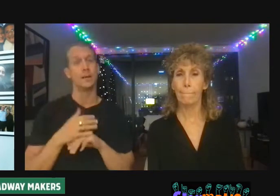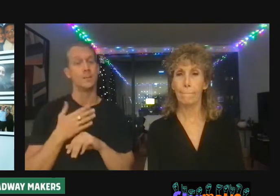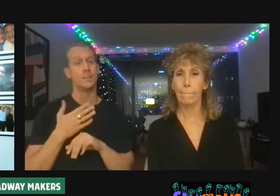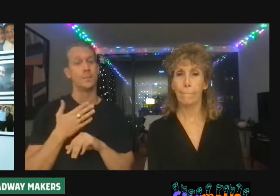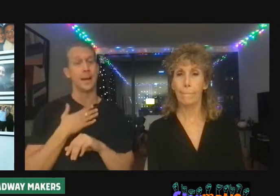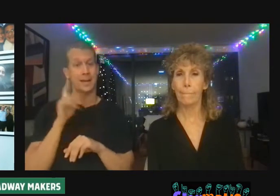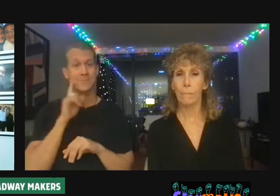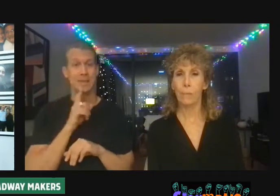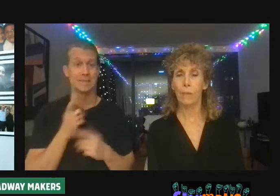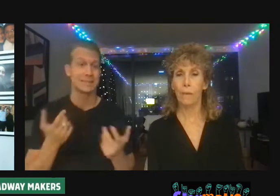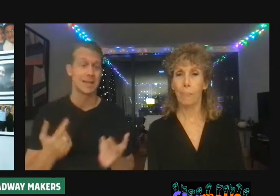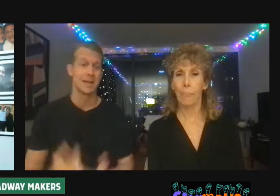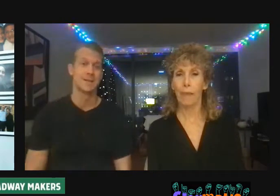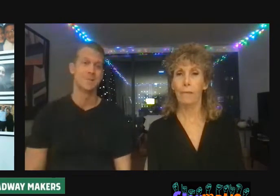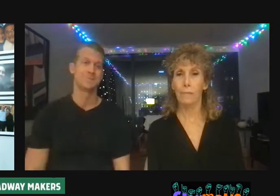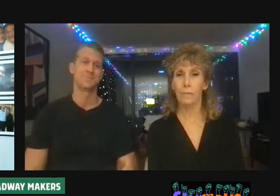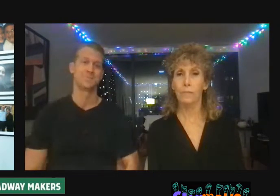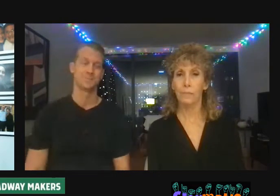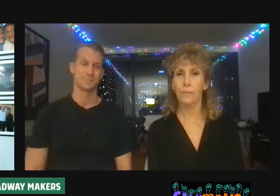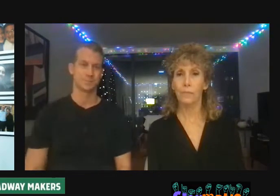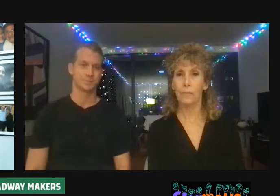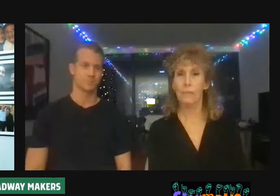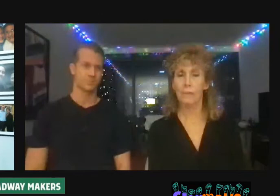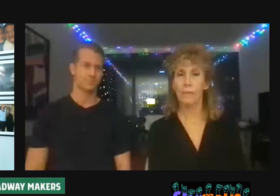on my deafness.